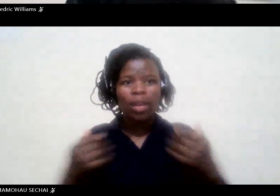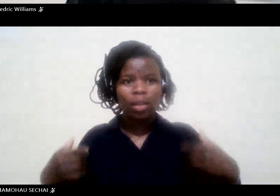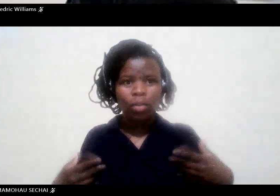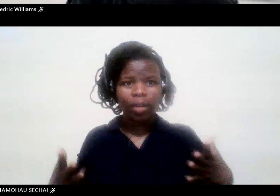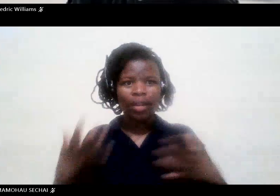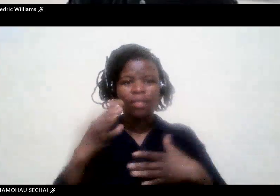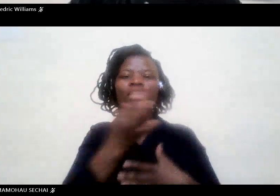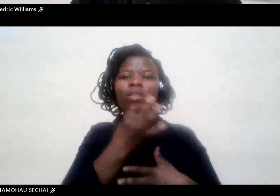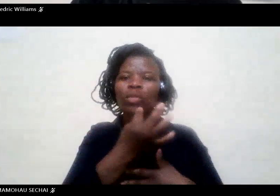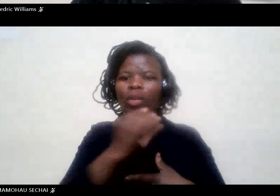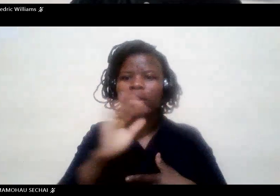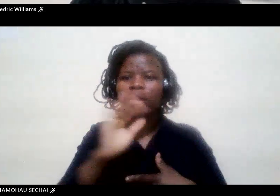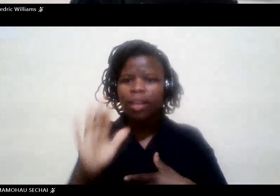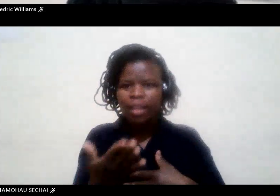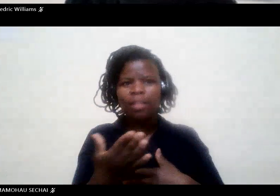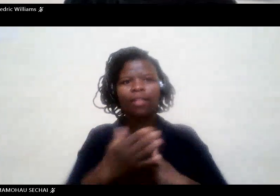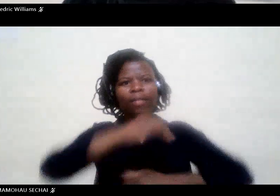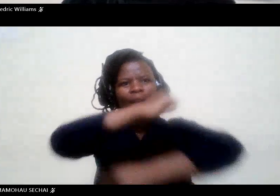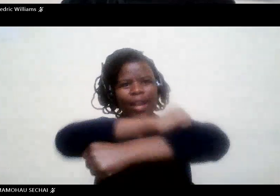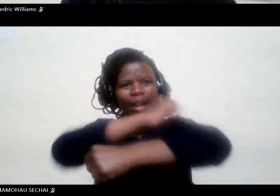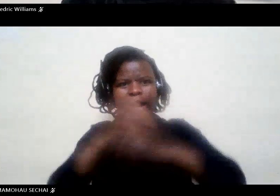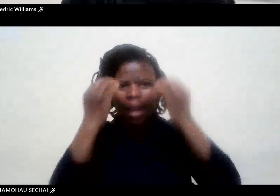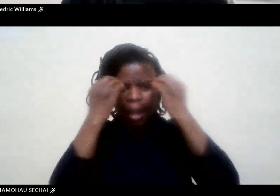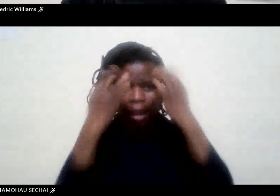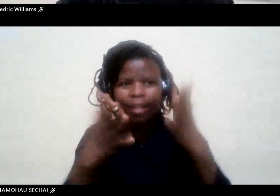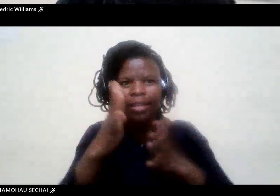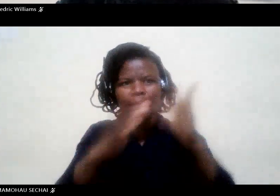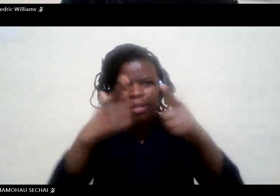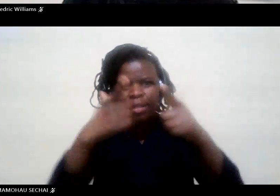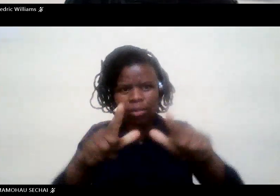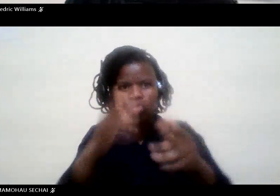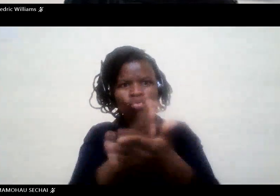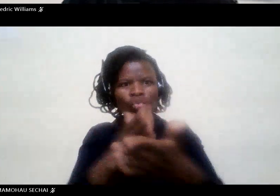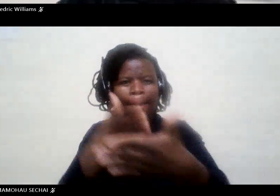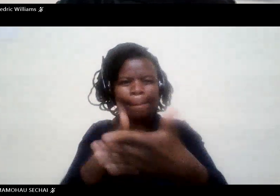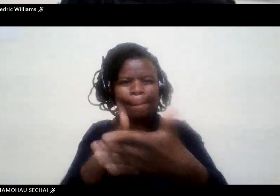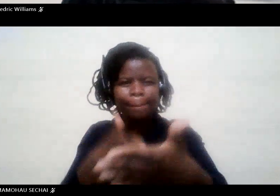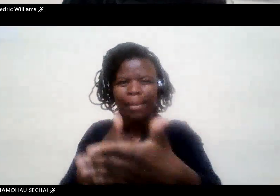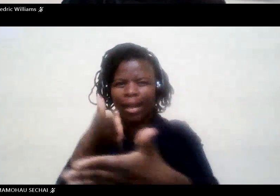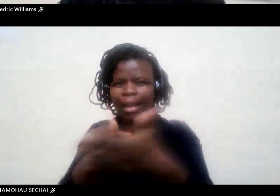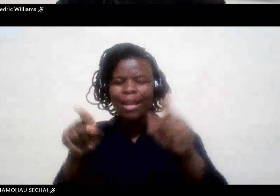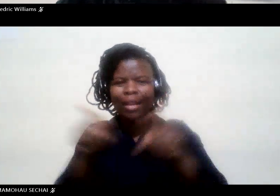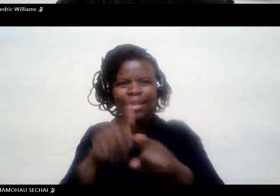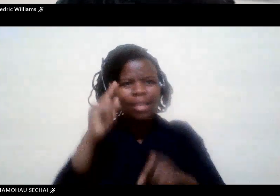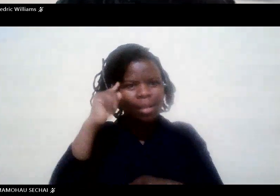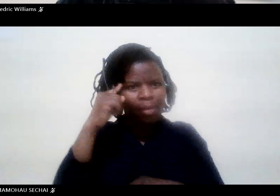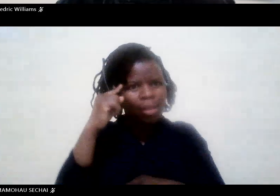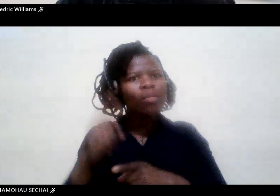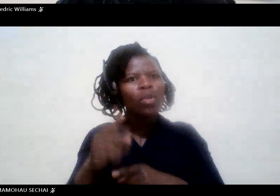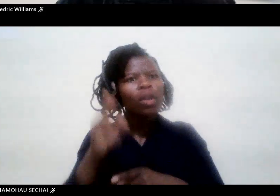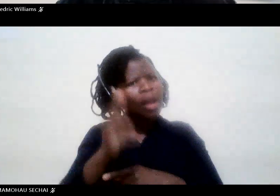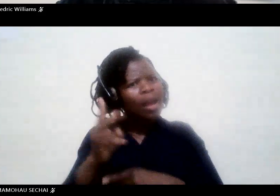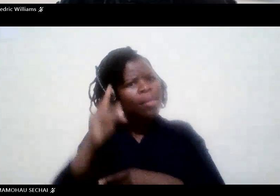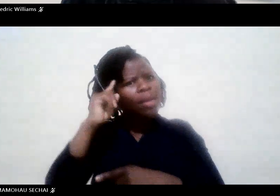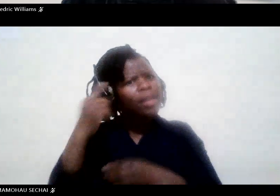if the learner does not know sign language, that already is a barrier. So when you're thinking around that, also think about